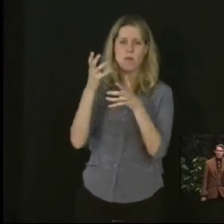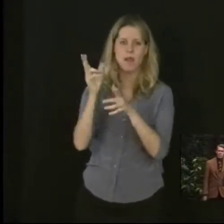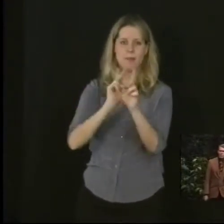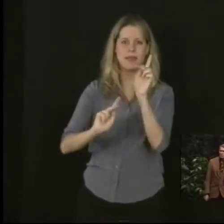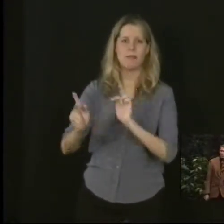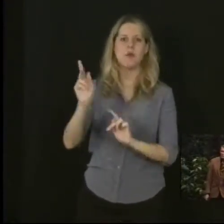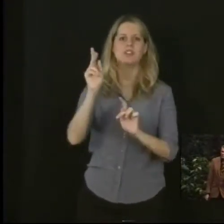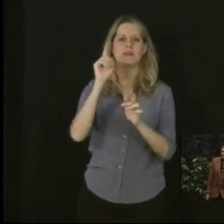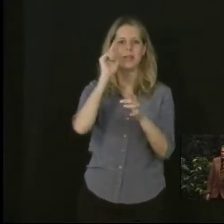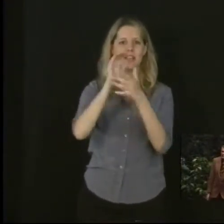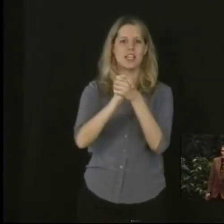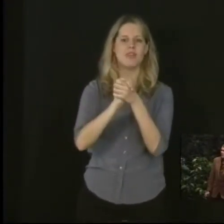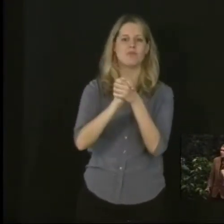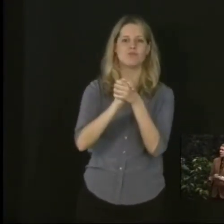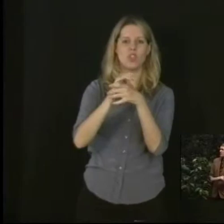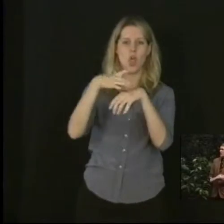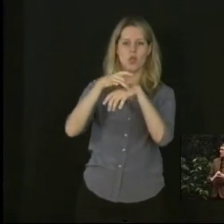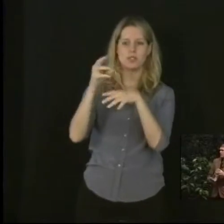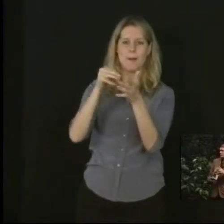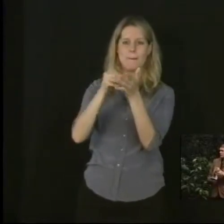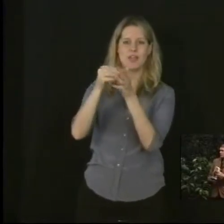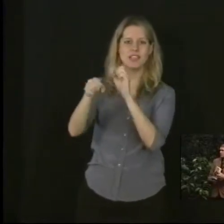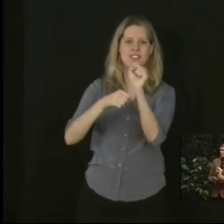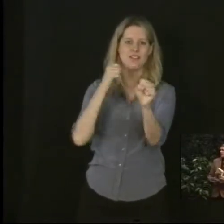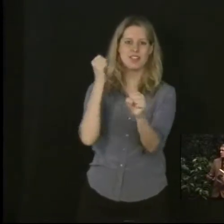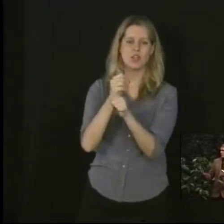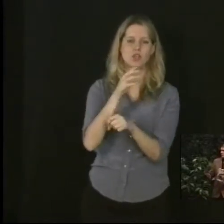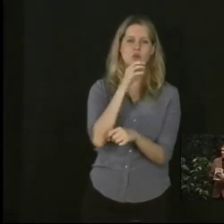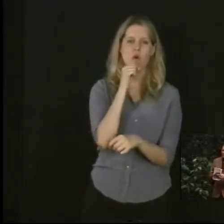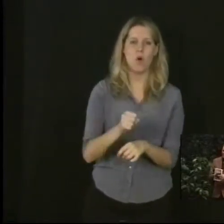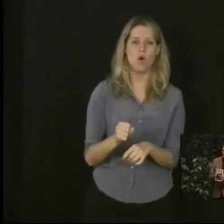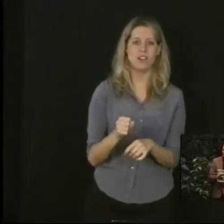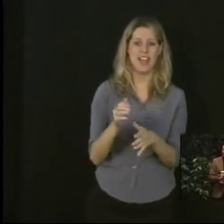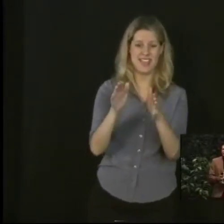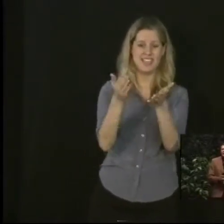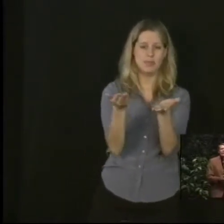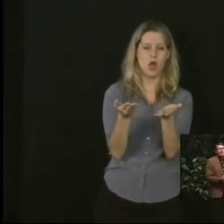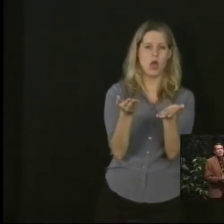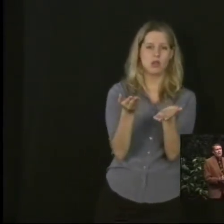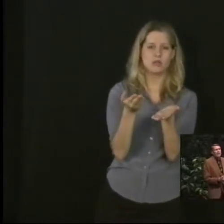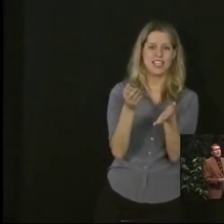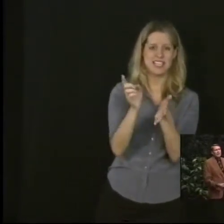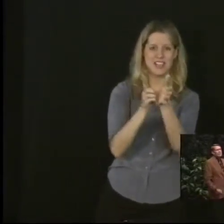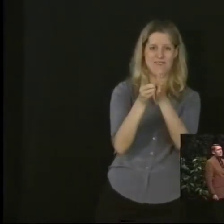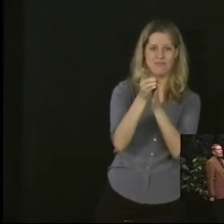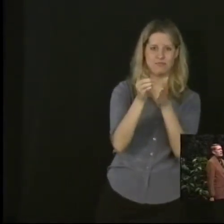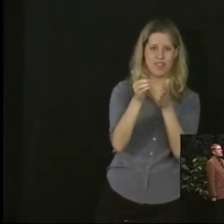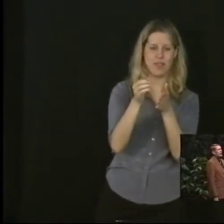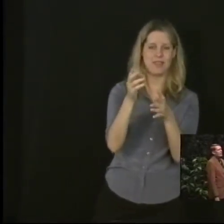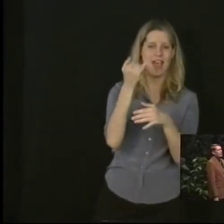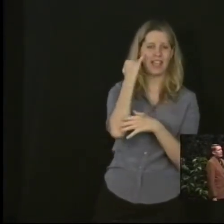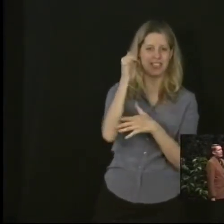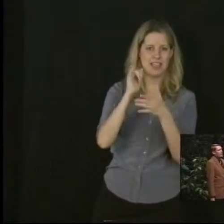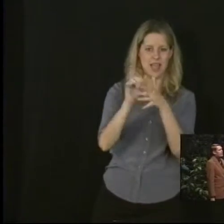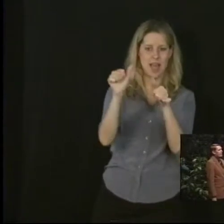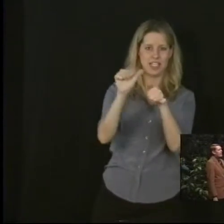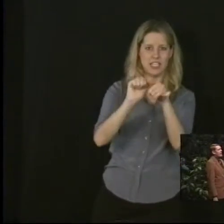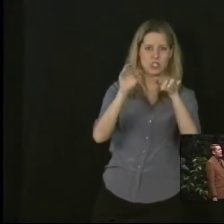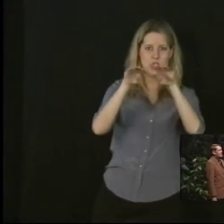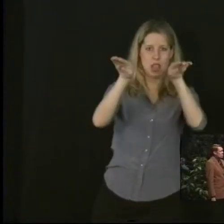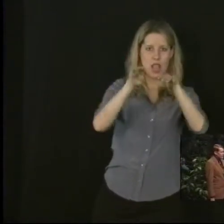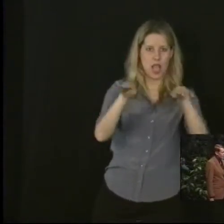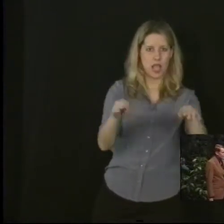is millions of years old. Charles Lyell, in this book, building on the work of a couple other guys, he developed the idea that each layer of the earth is a